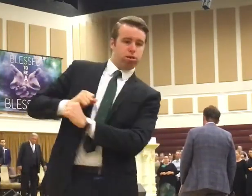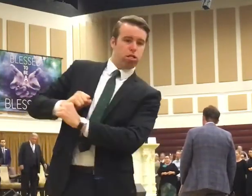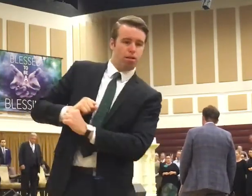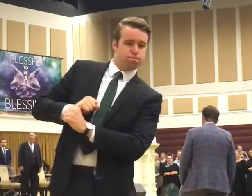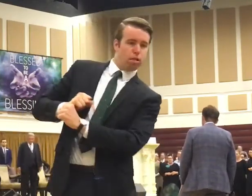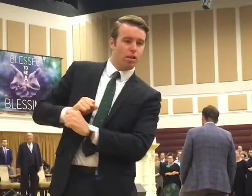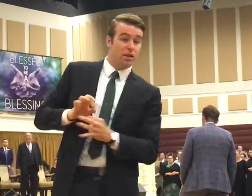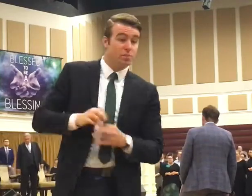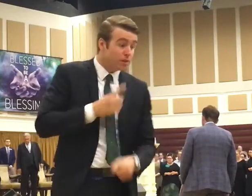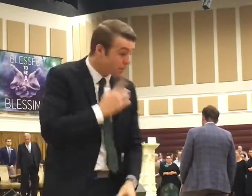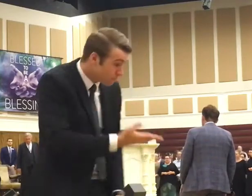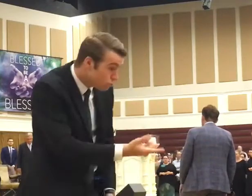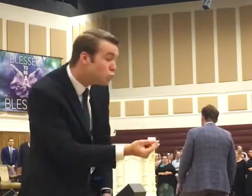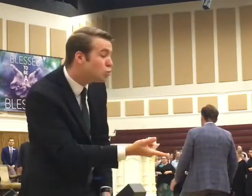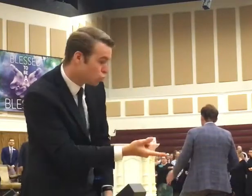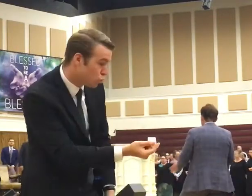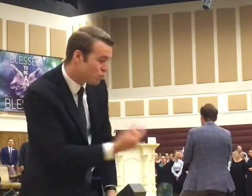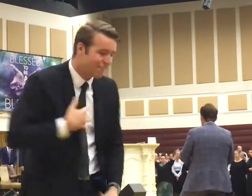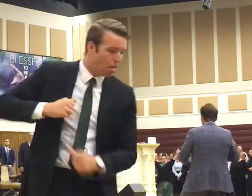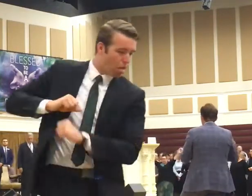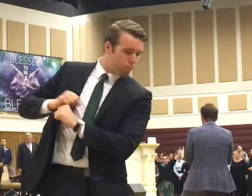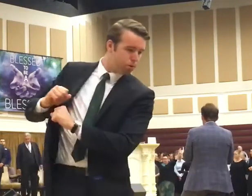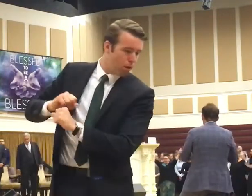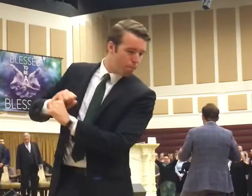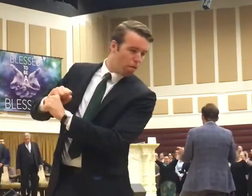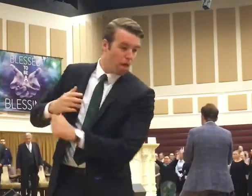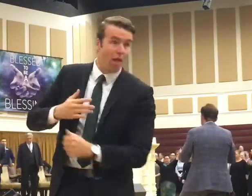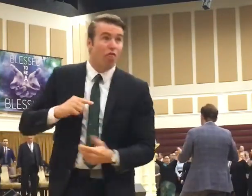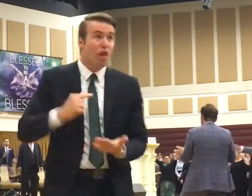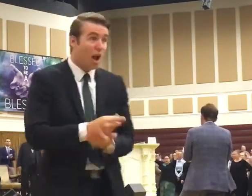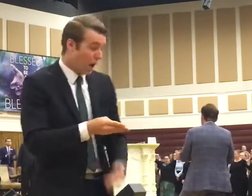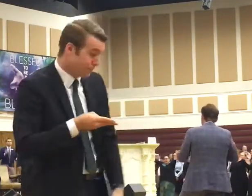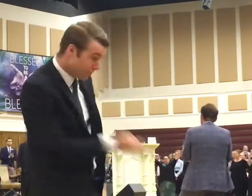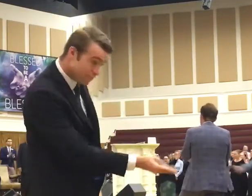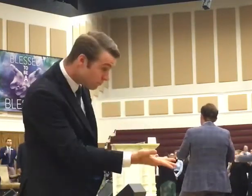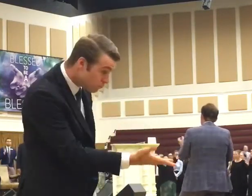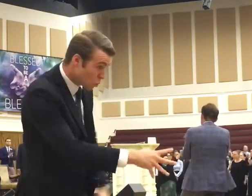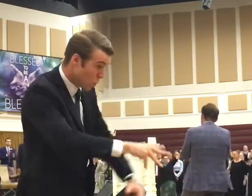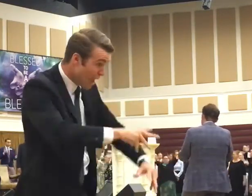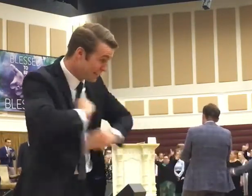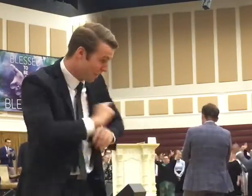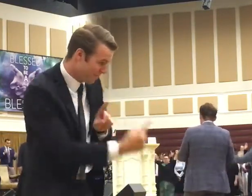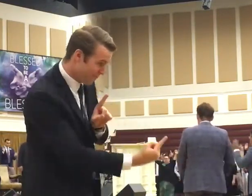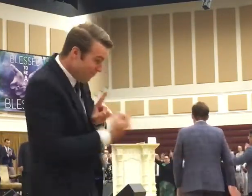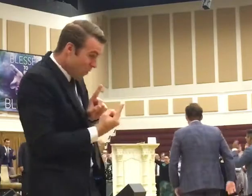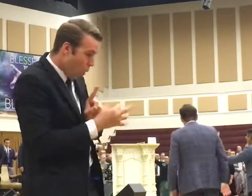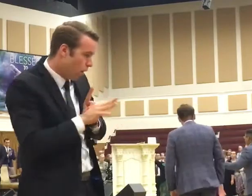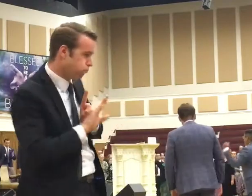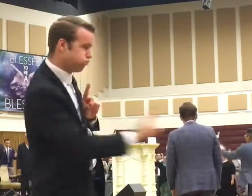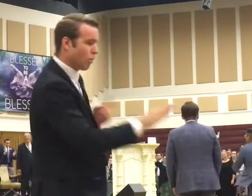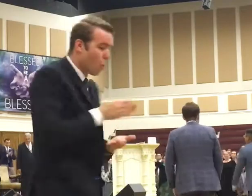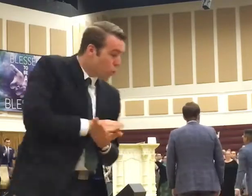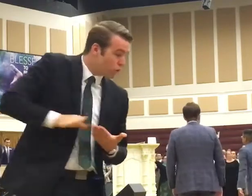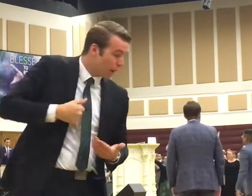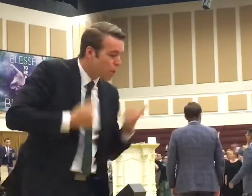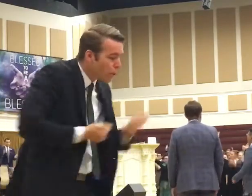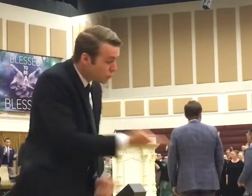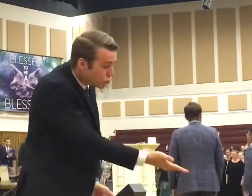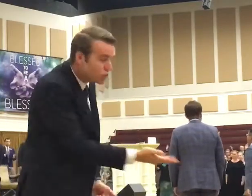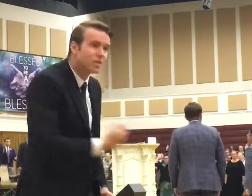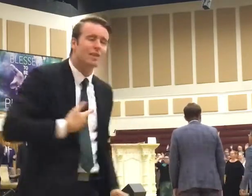saying, what are you going to do with my gospel? You're either going to embrace it or you're going to reject it. There is